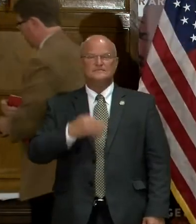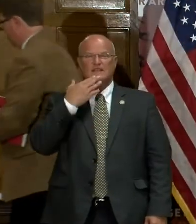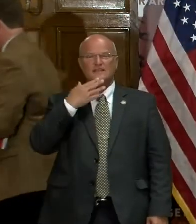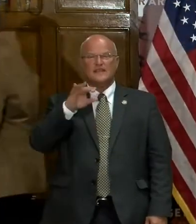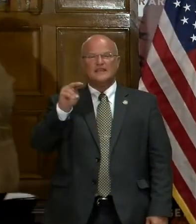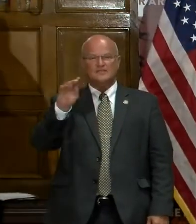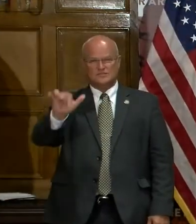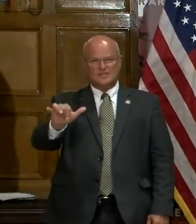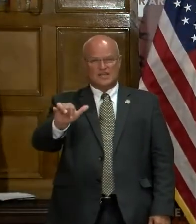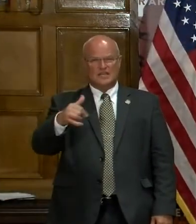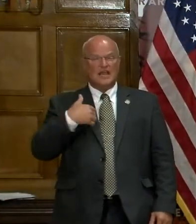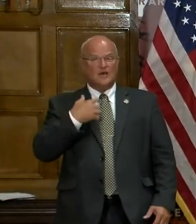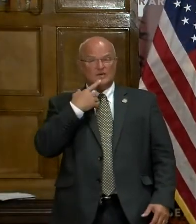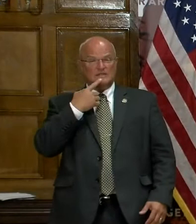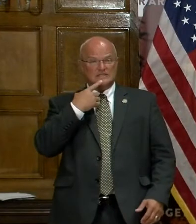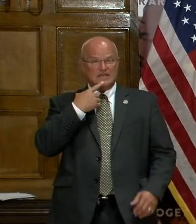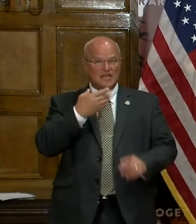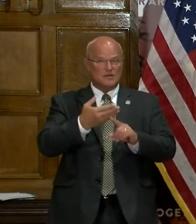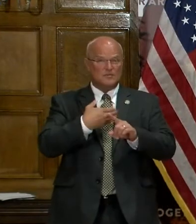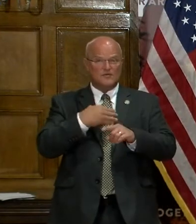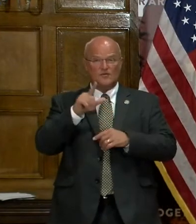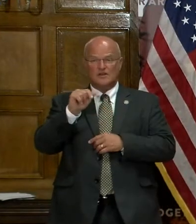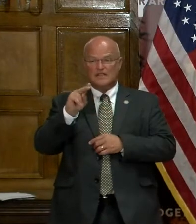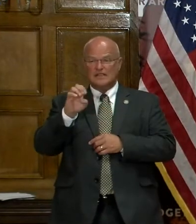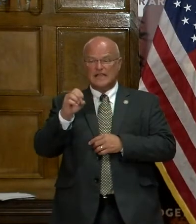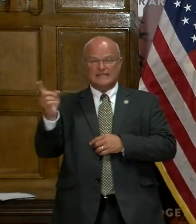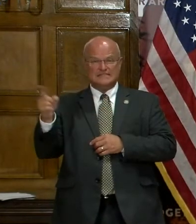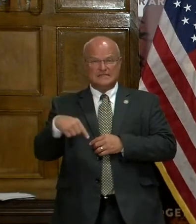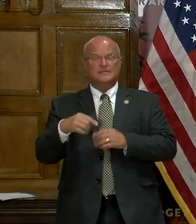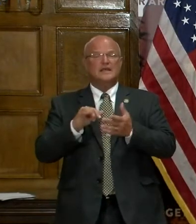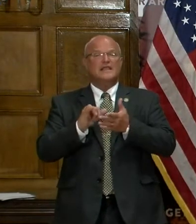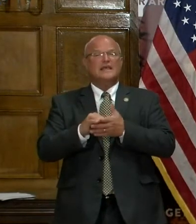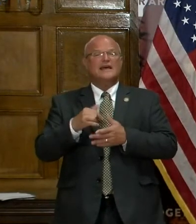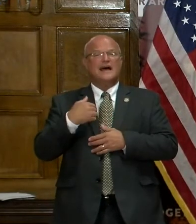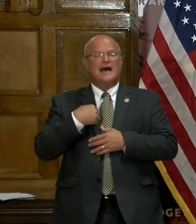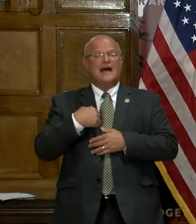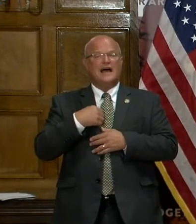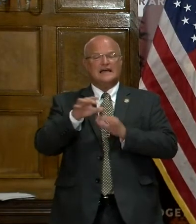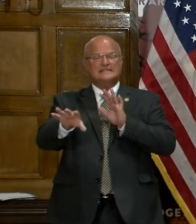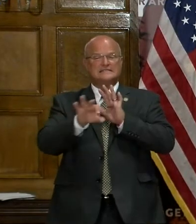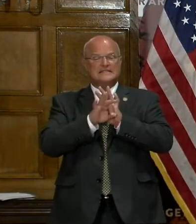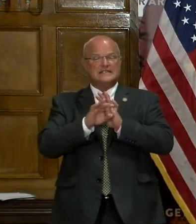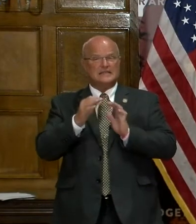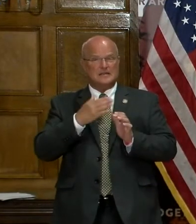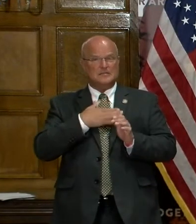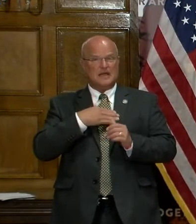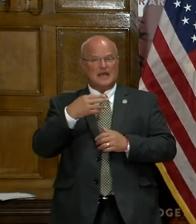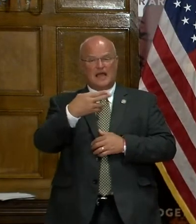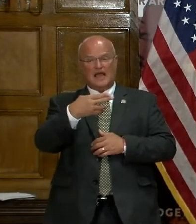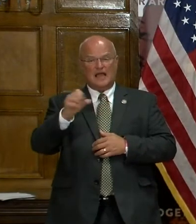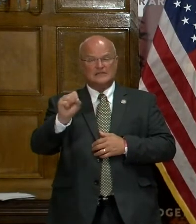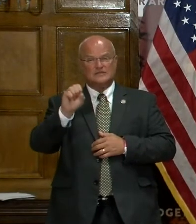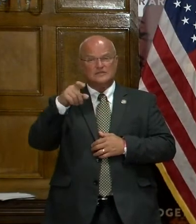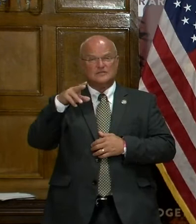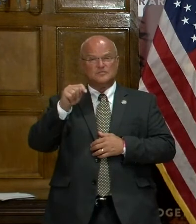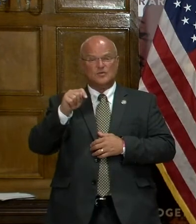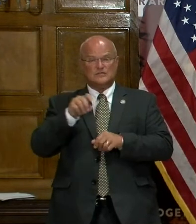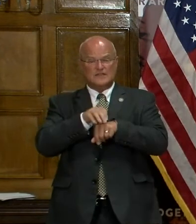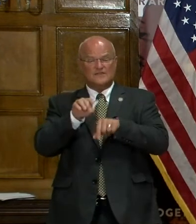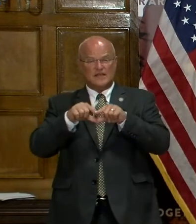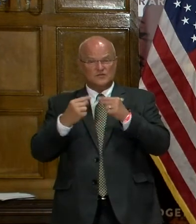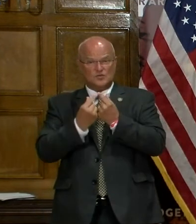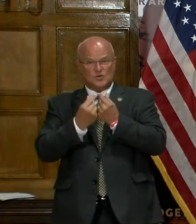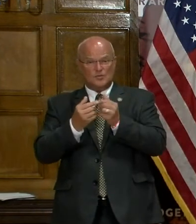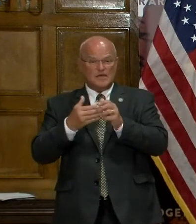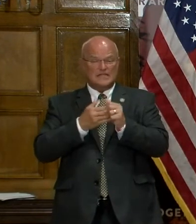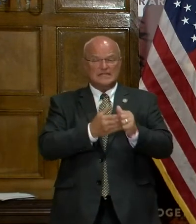Thank you, Johnny. And I wanted to say a word before Lance comes that I designated my high school sports advisory group that